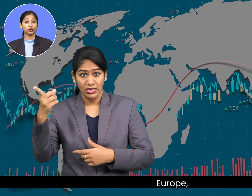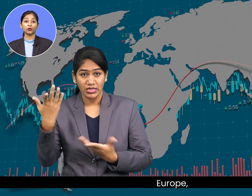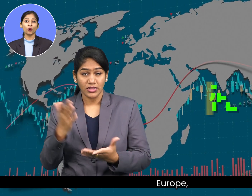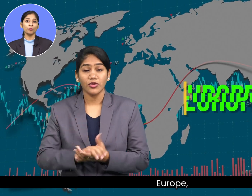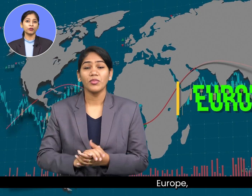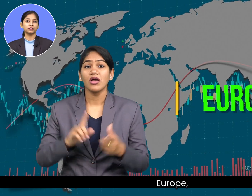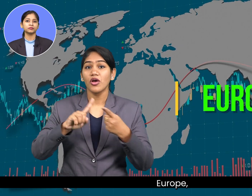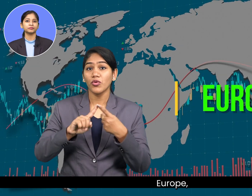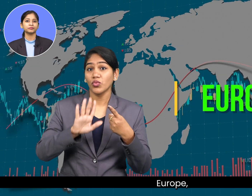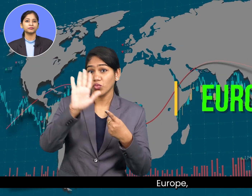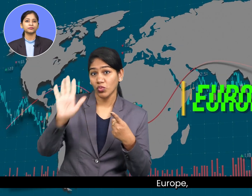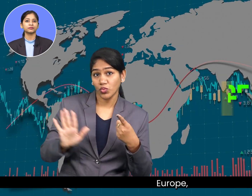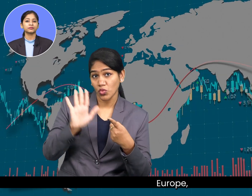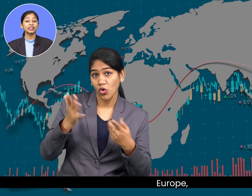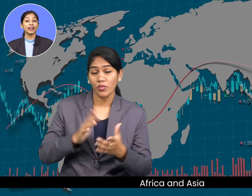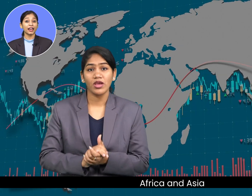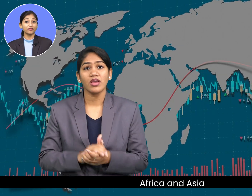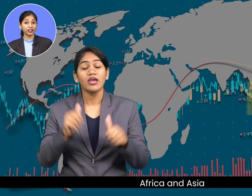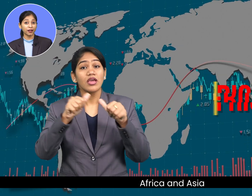Europe,